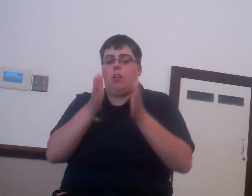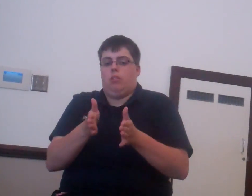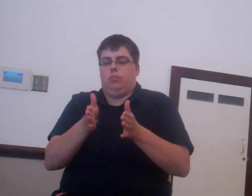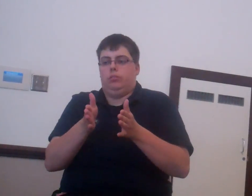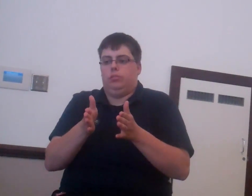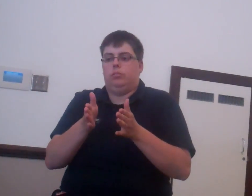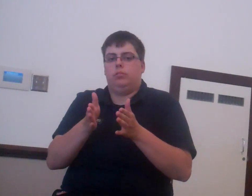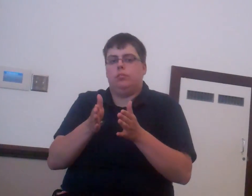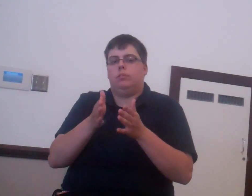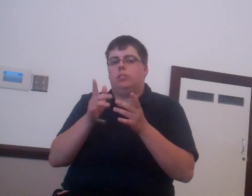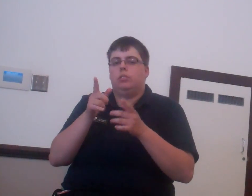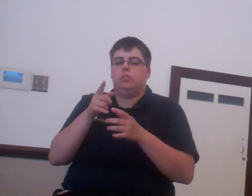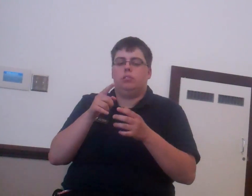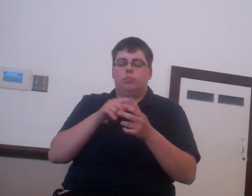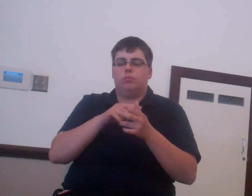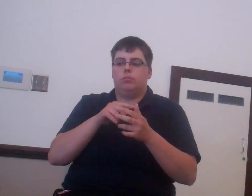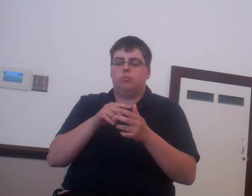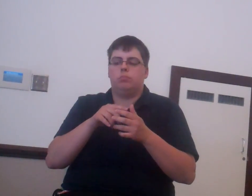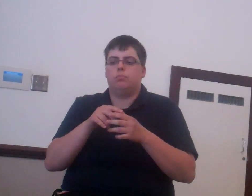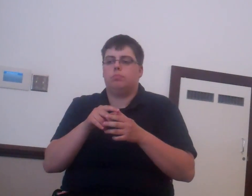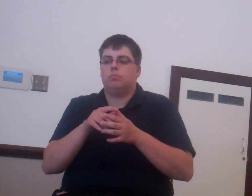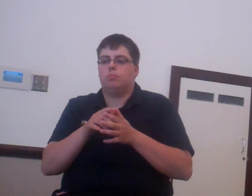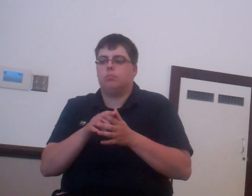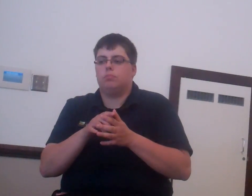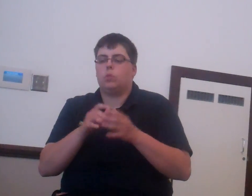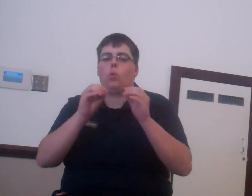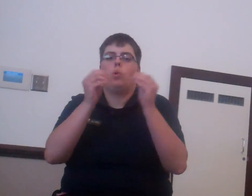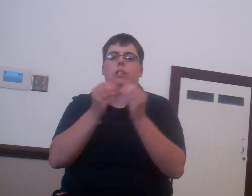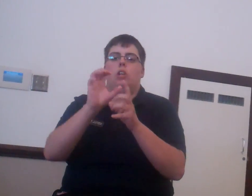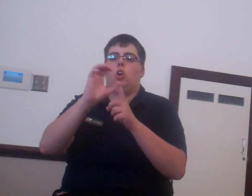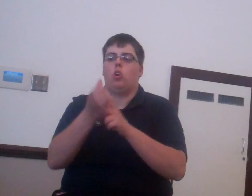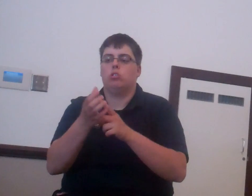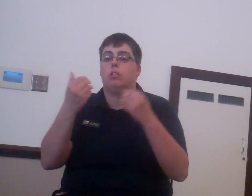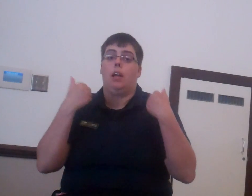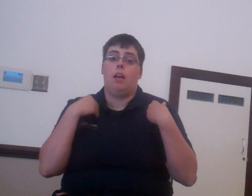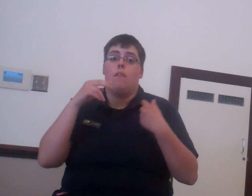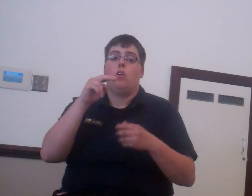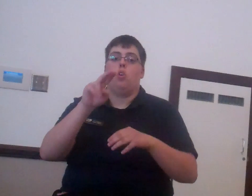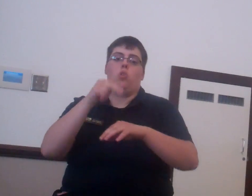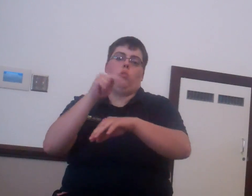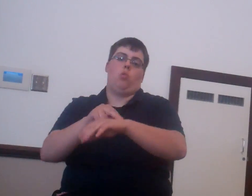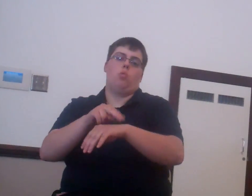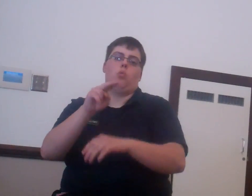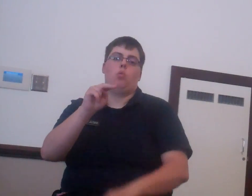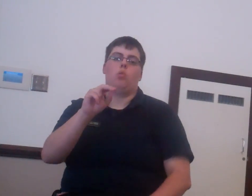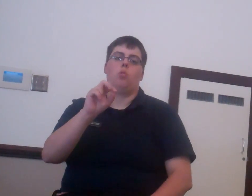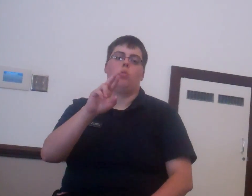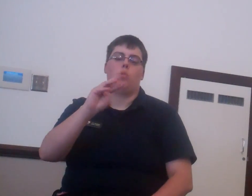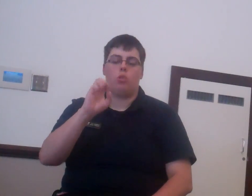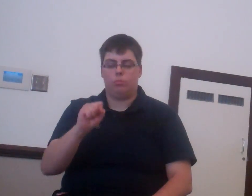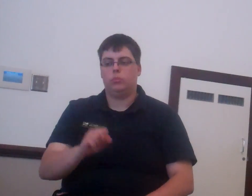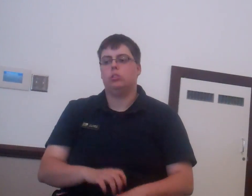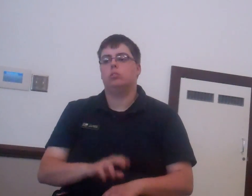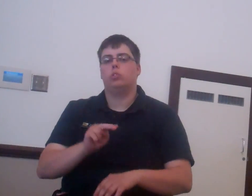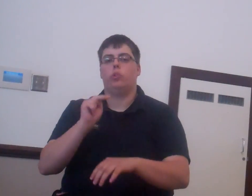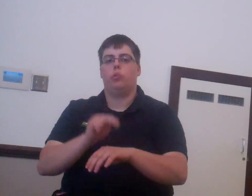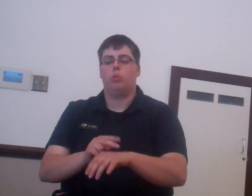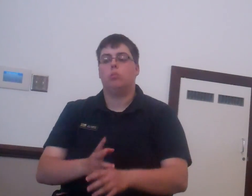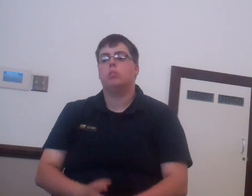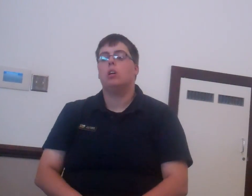So just like we've talked a little bit about social norms throughout this semester, and organizations have their own norms too, right? So this